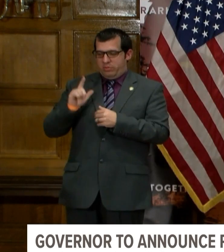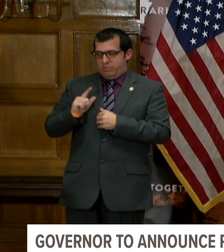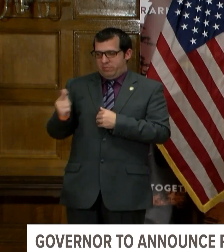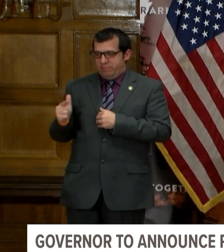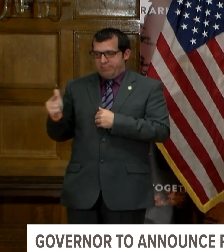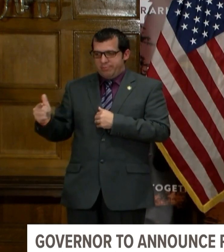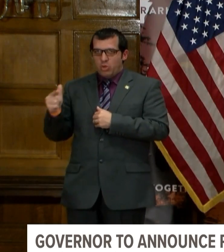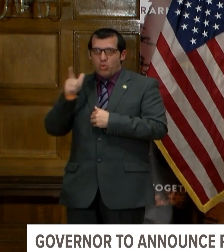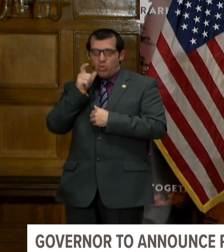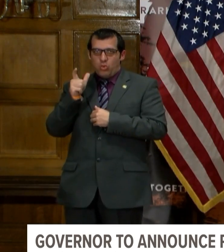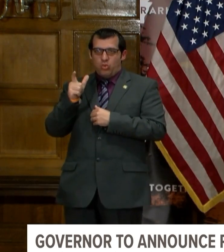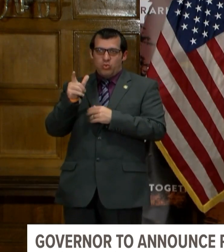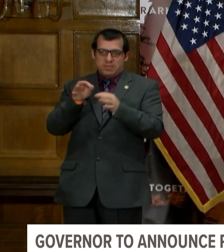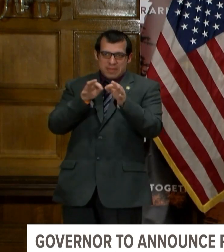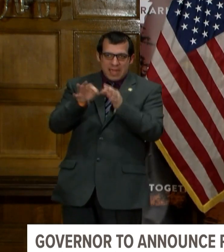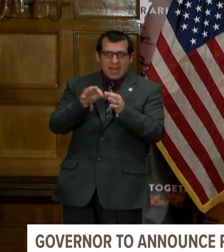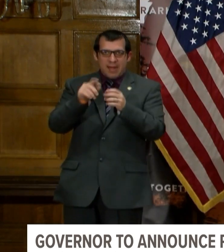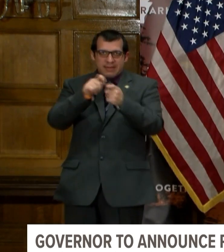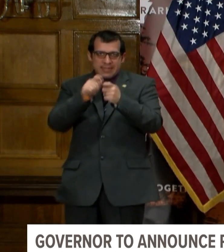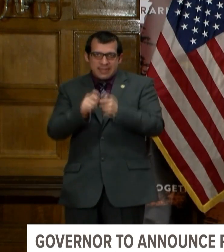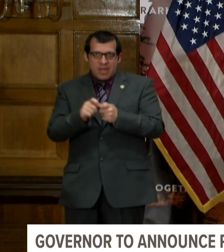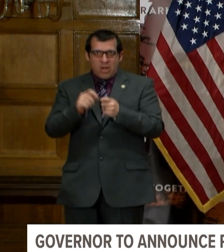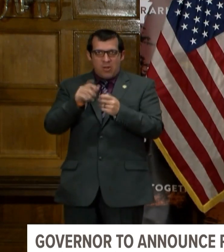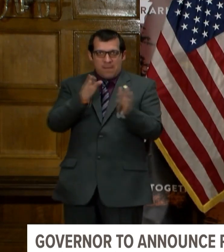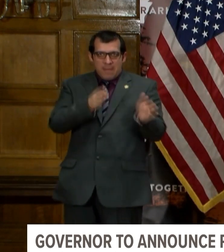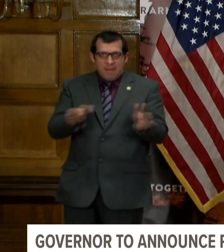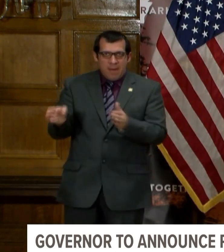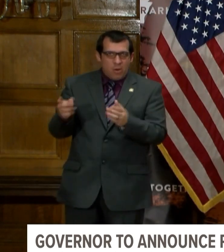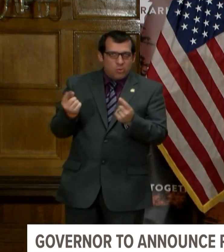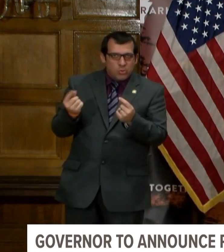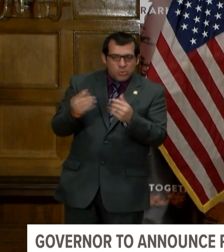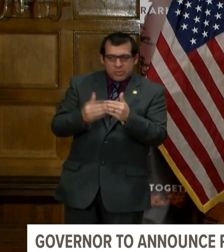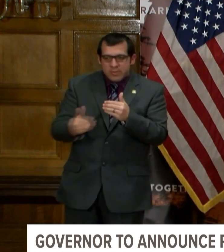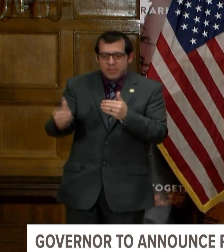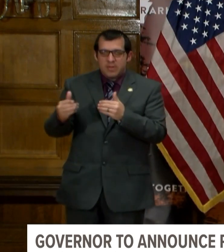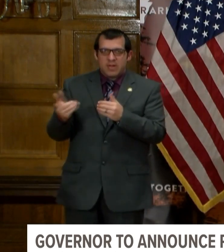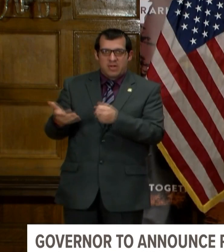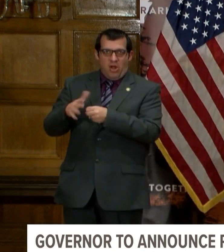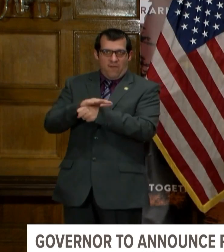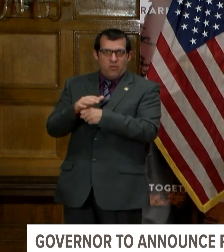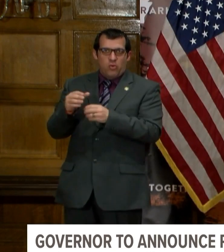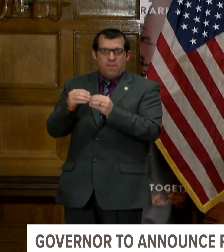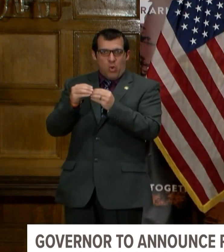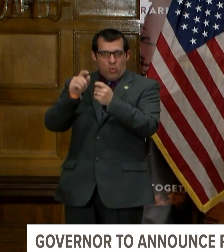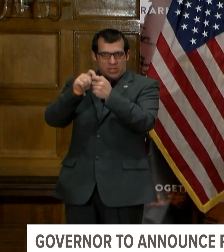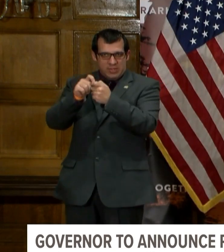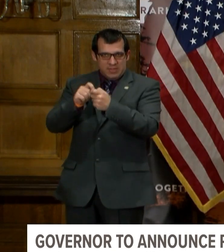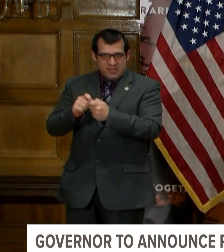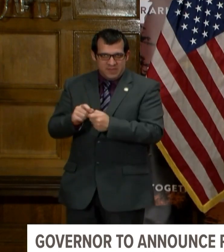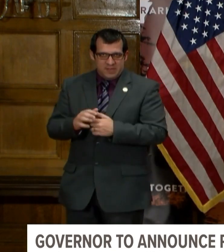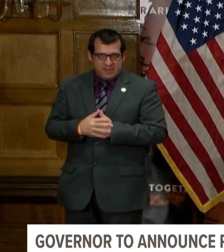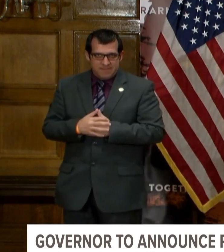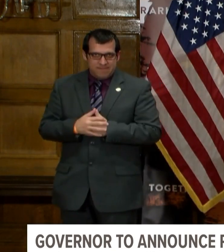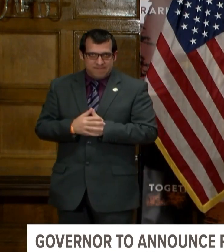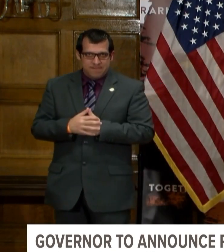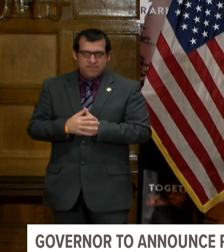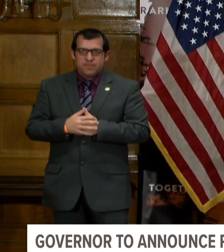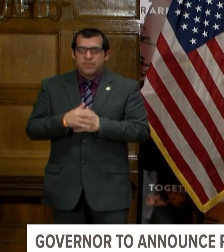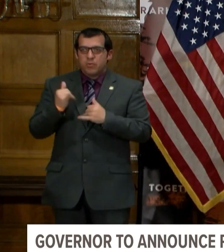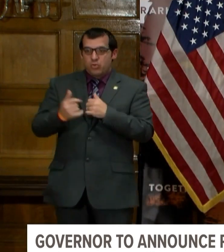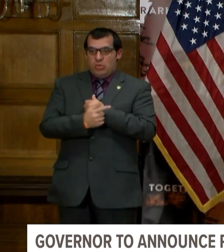details of the plans to come and to cover those with more specificity.